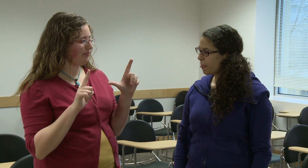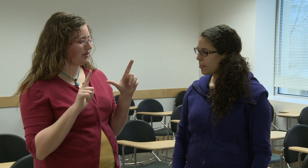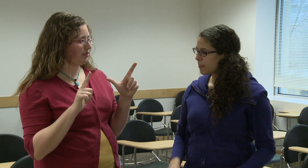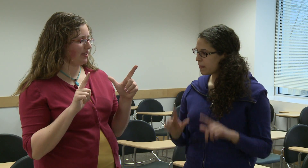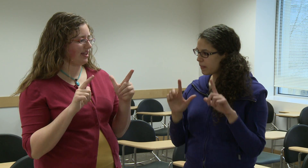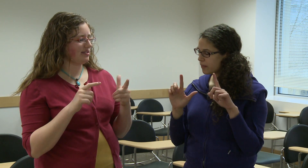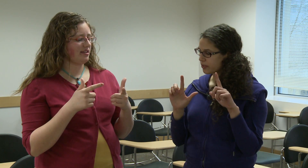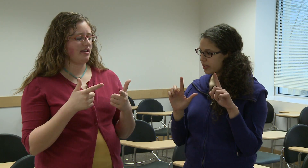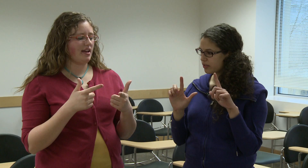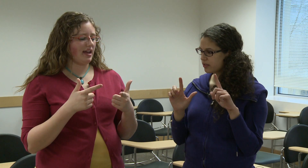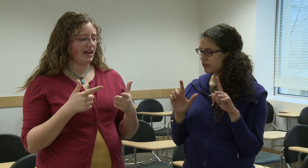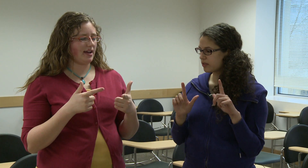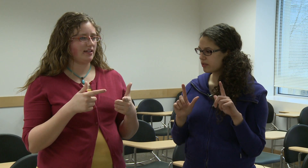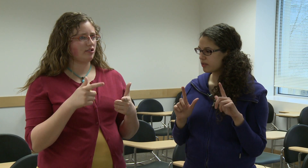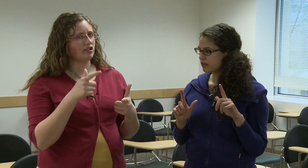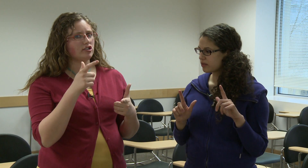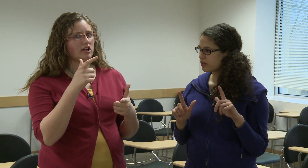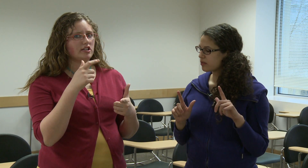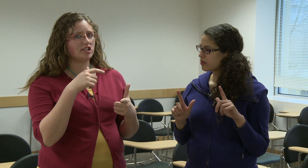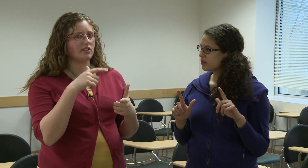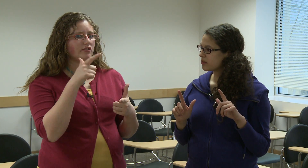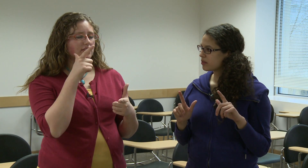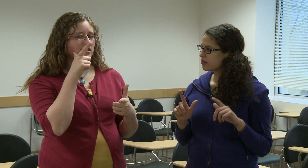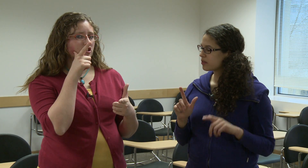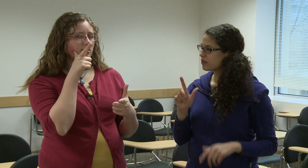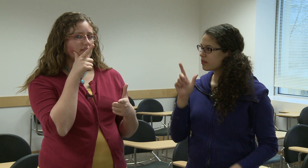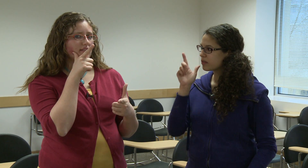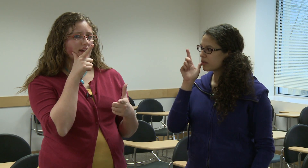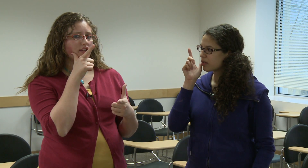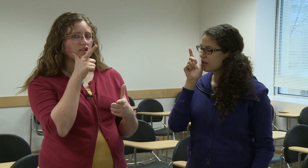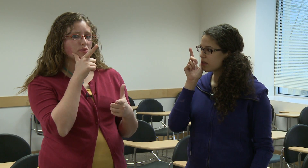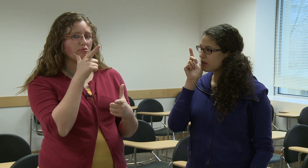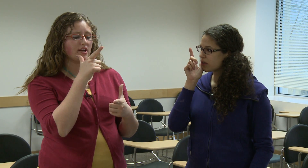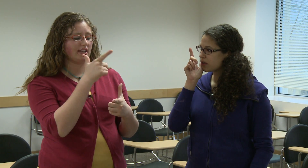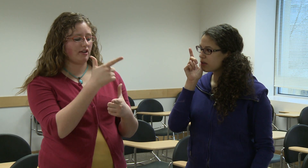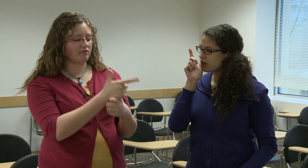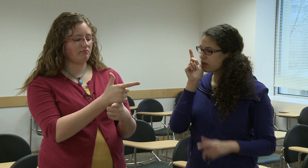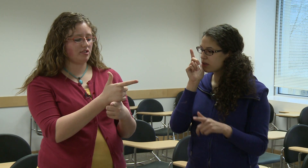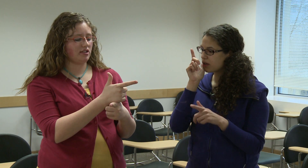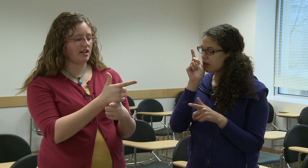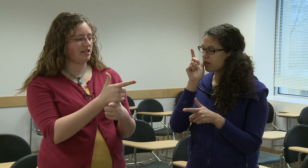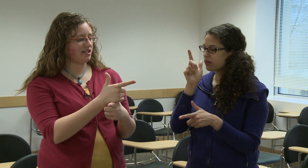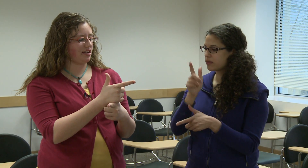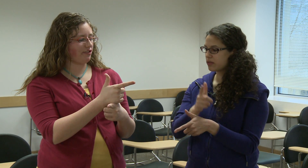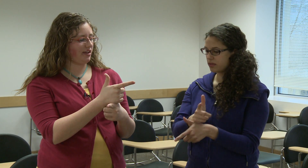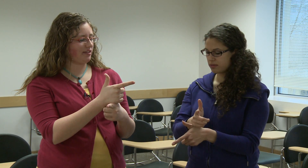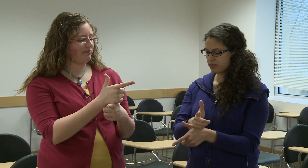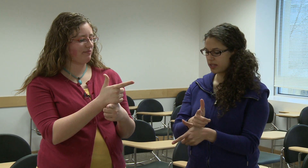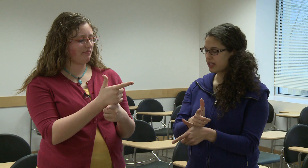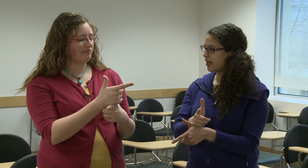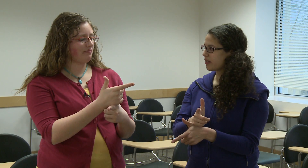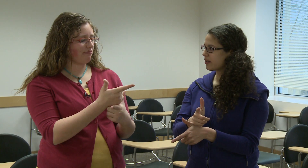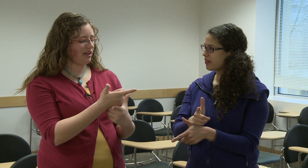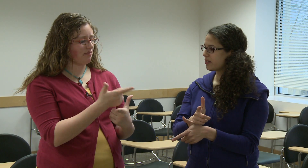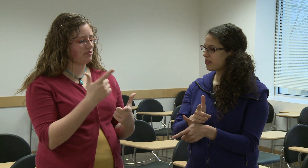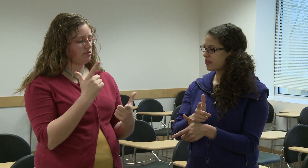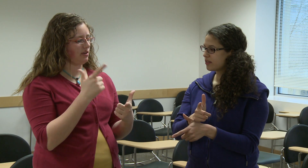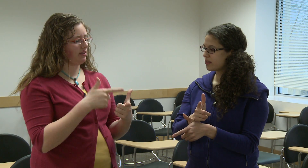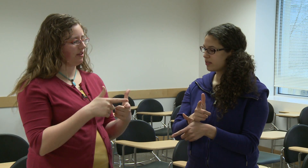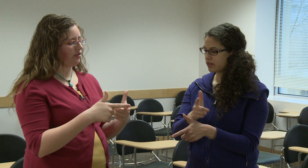with both hands. Okay. And so you start at the chin for sister, and then you just bring it down and touch the other hand. Like that? Right in between the thumb